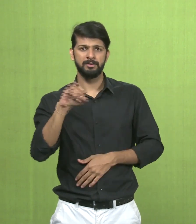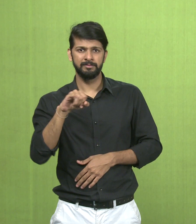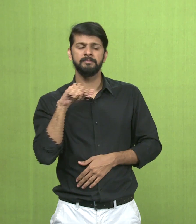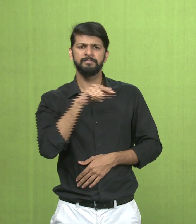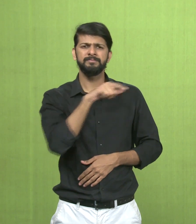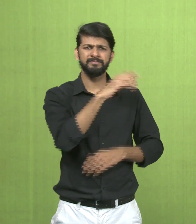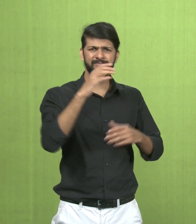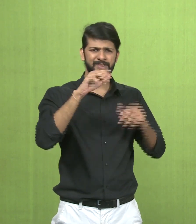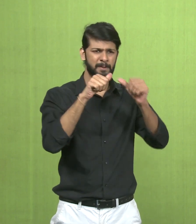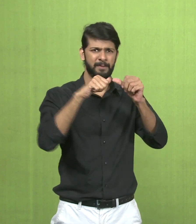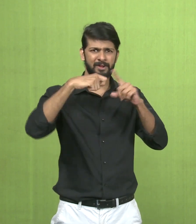Answer number 6.